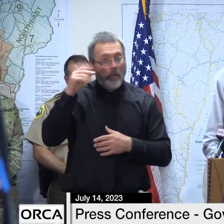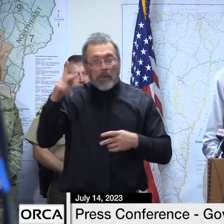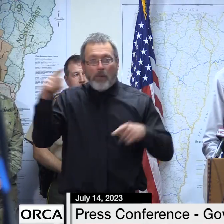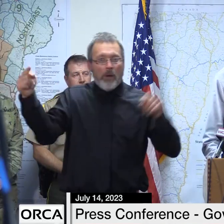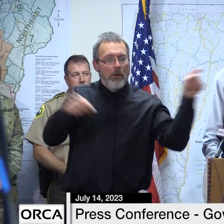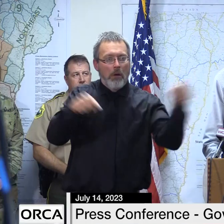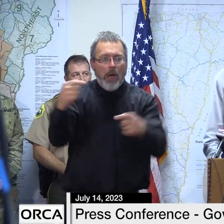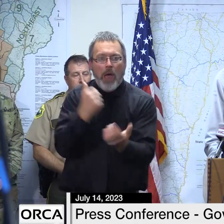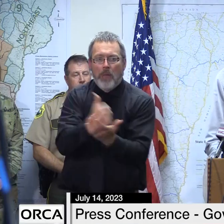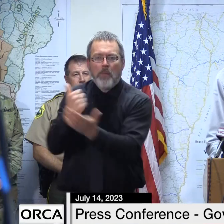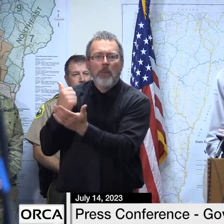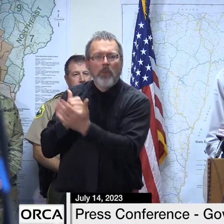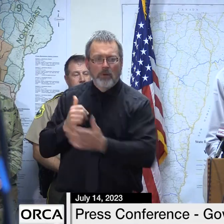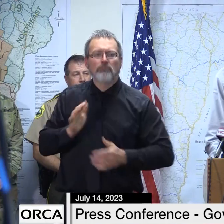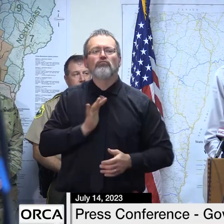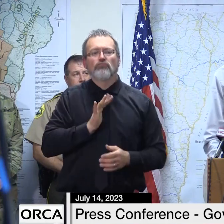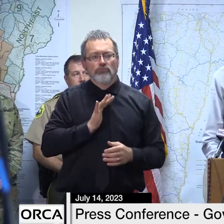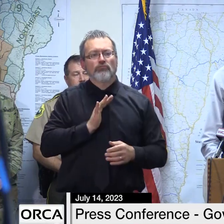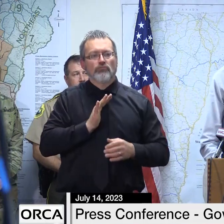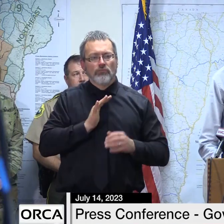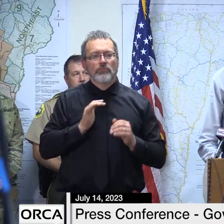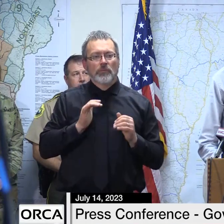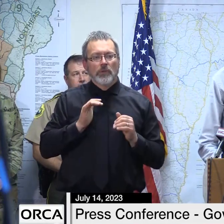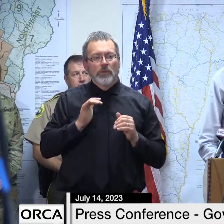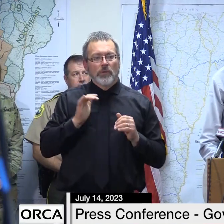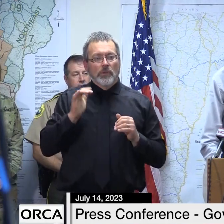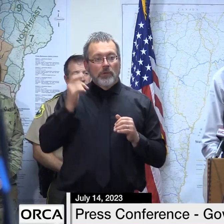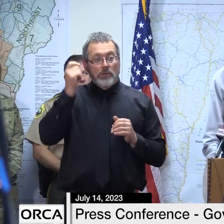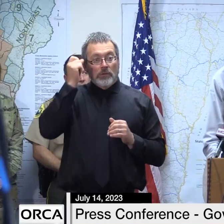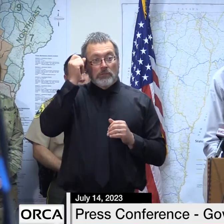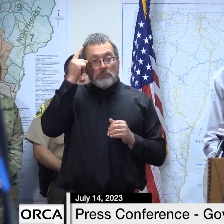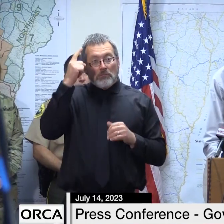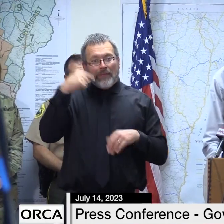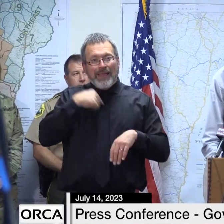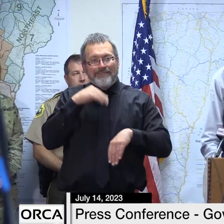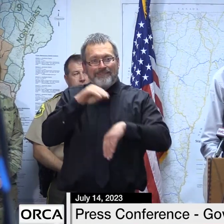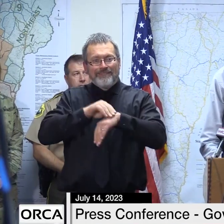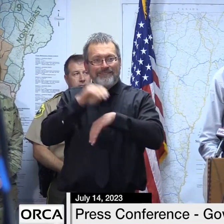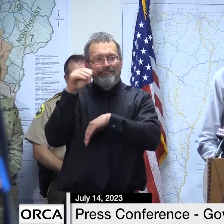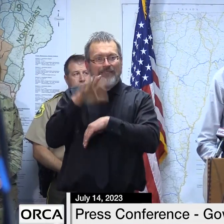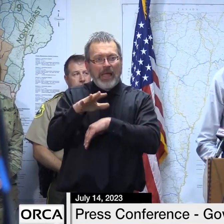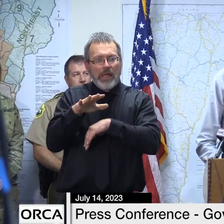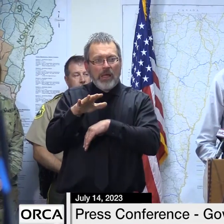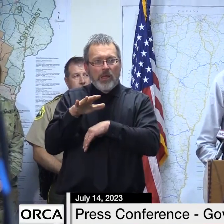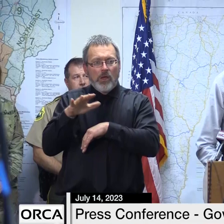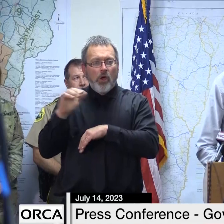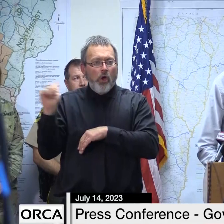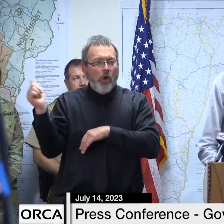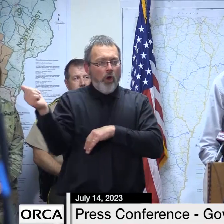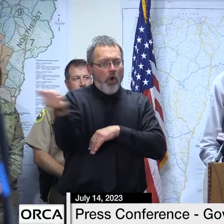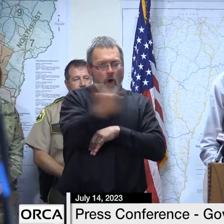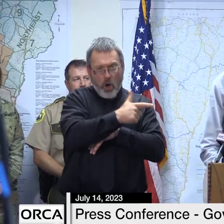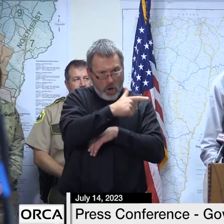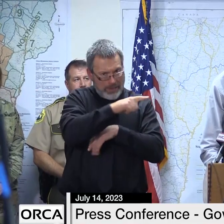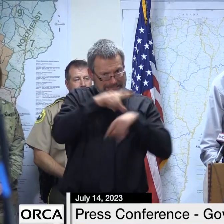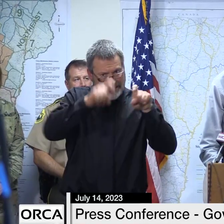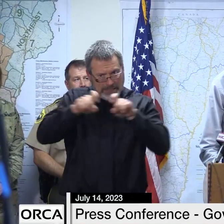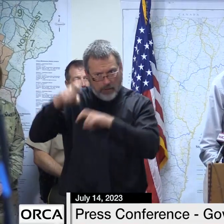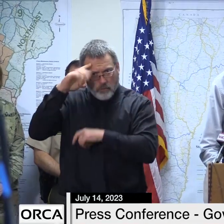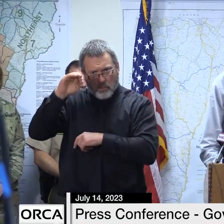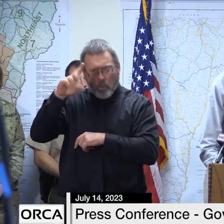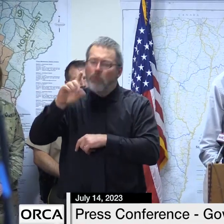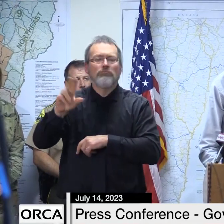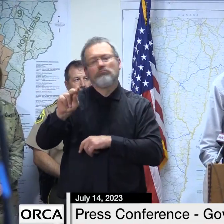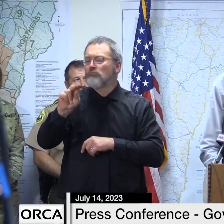First of all, we're not recommending anybody test for mold. If your home has been flooded